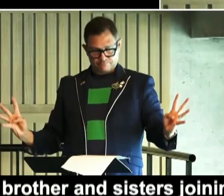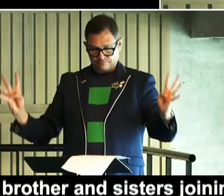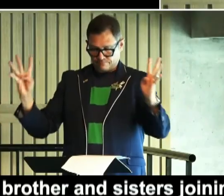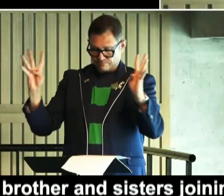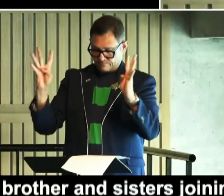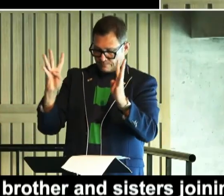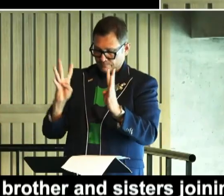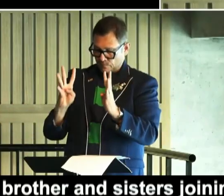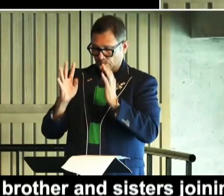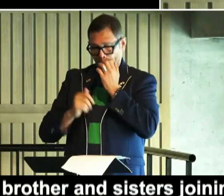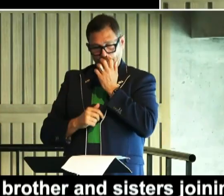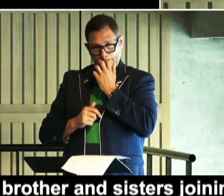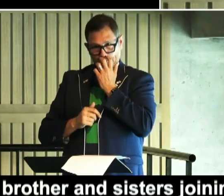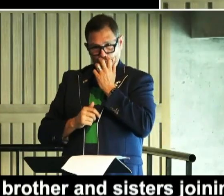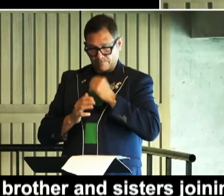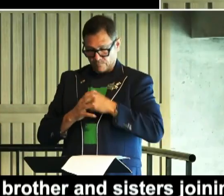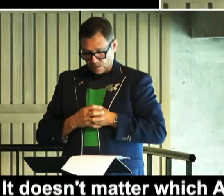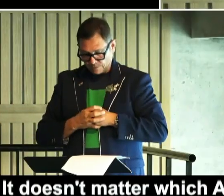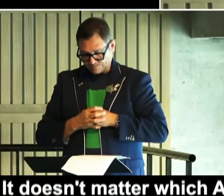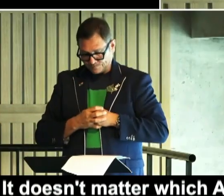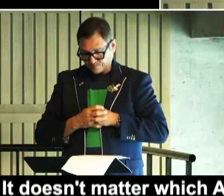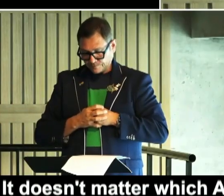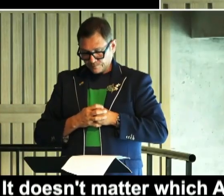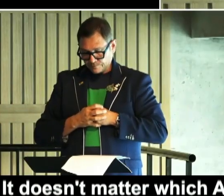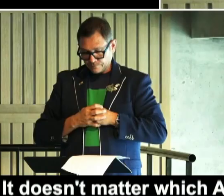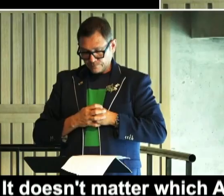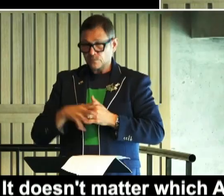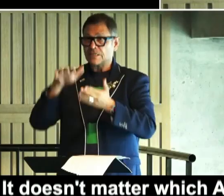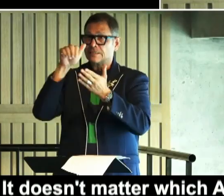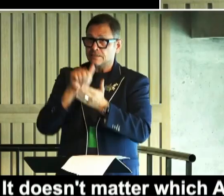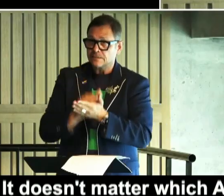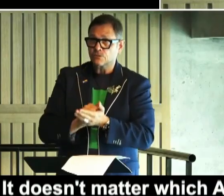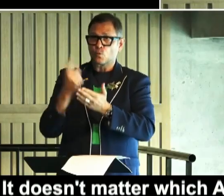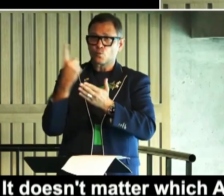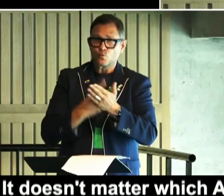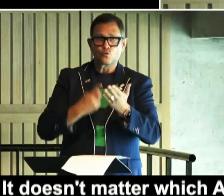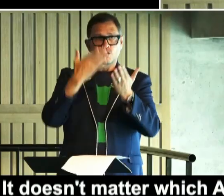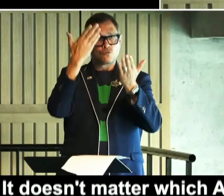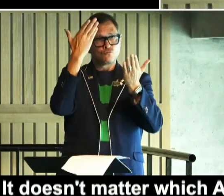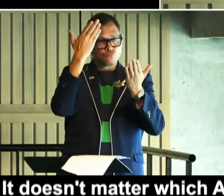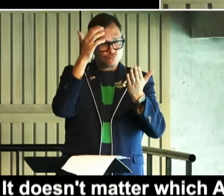All of you, whether you're Indigenous or non-Indigenous, are brothers and sisters.